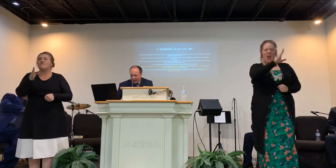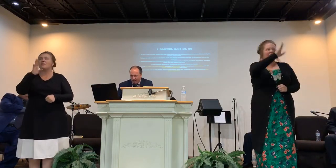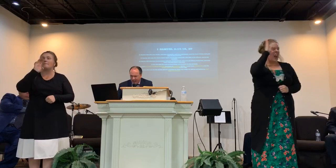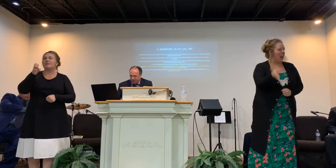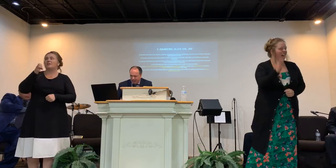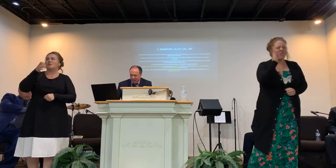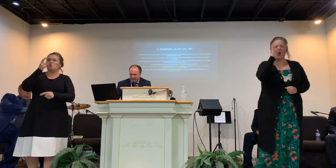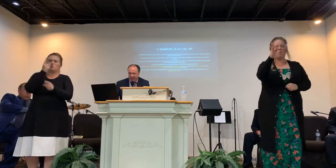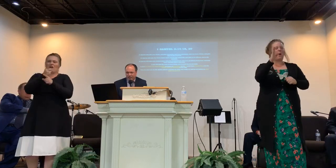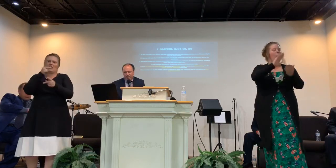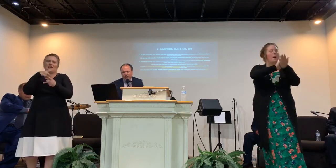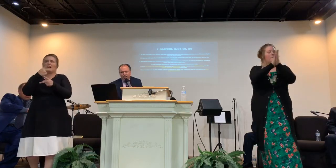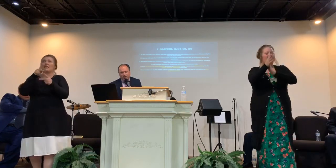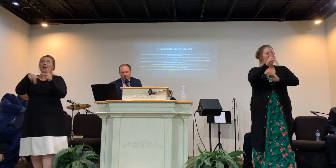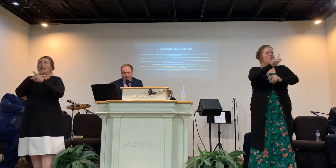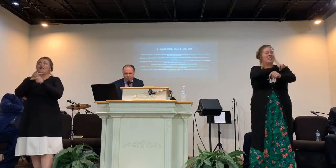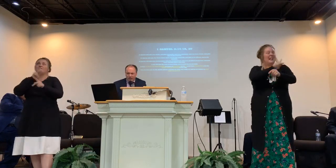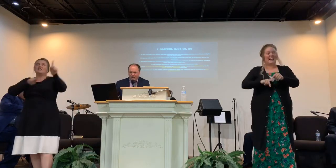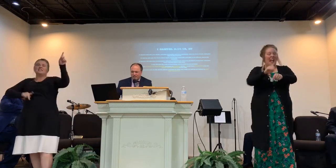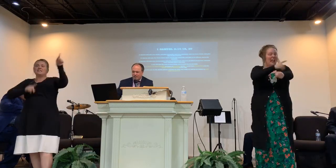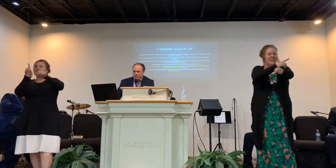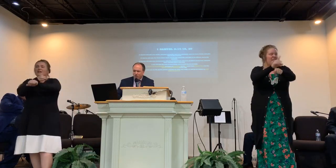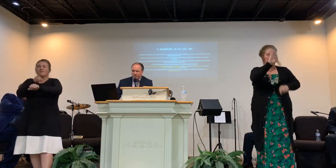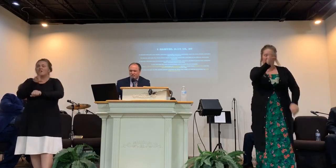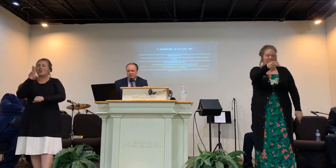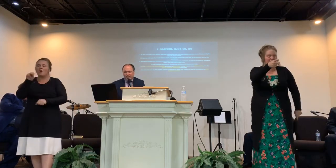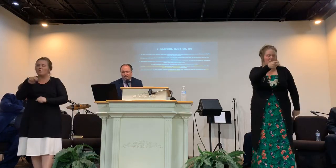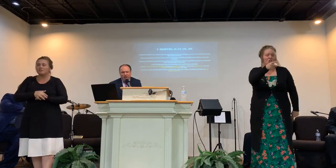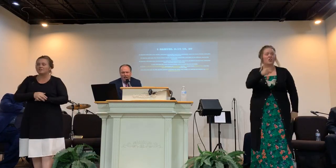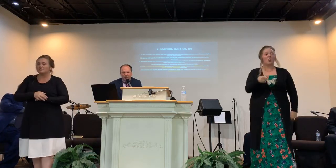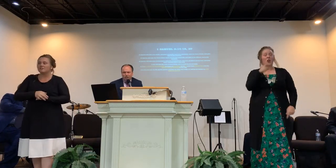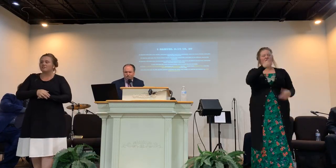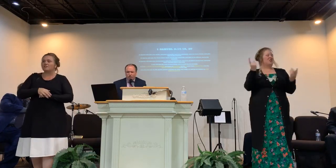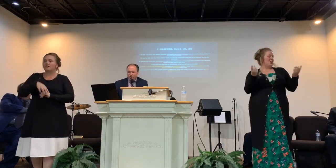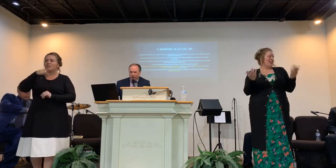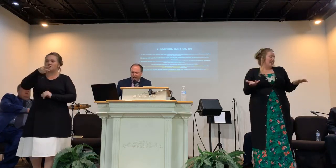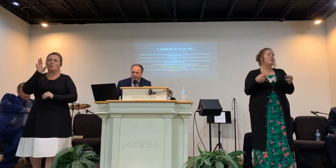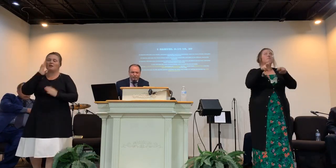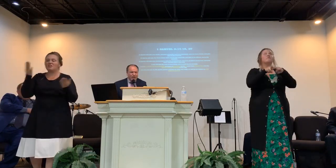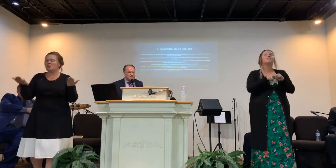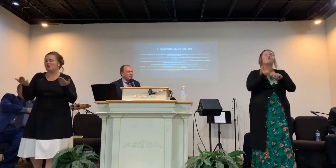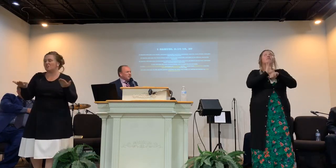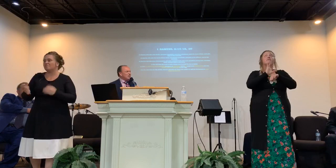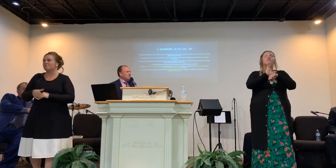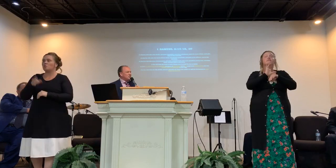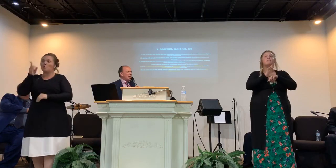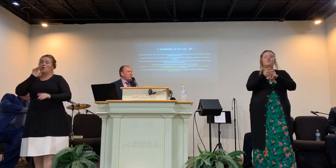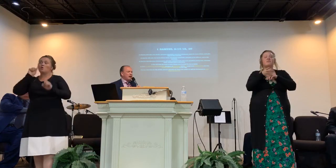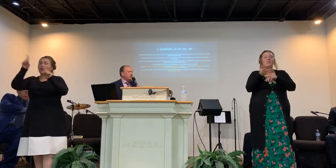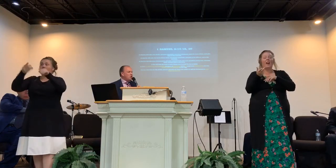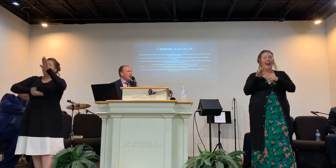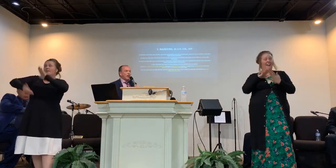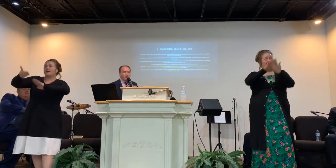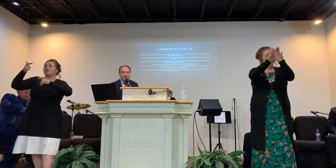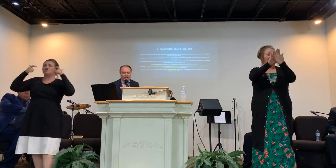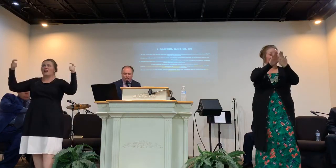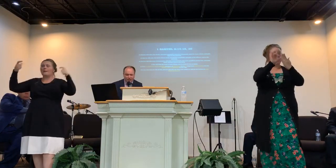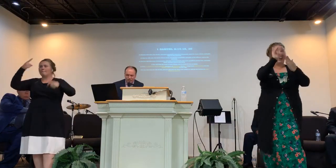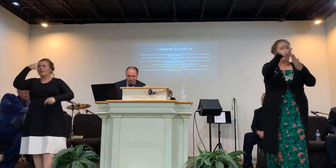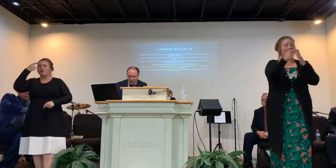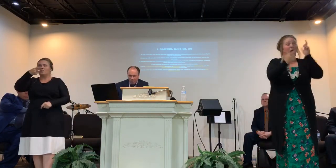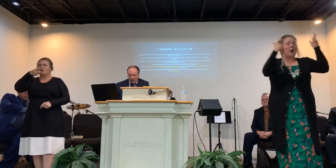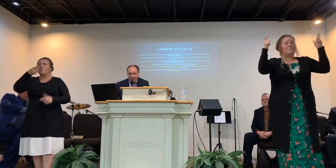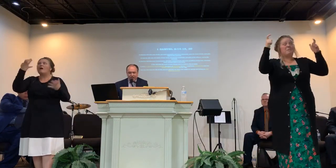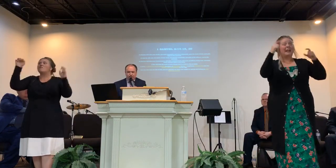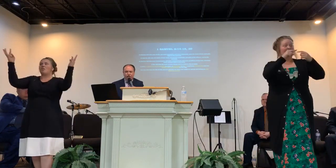king, the right kind of king, David. You're going to be just, you're just here and you're going out to face the giant because you want everybody to